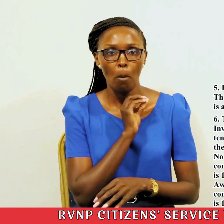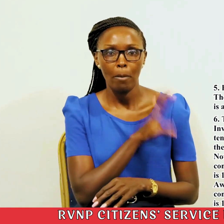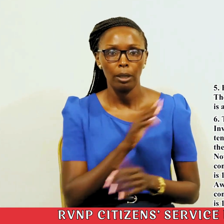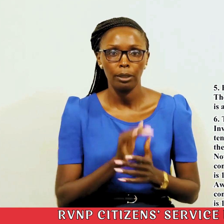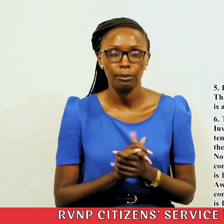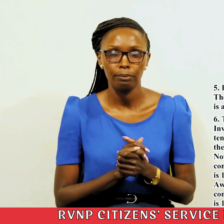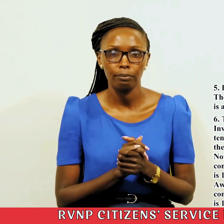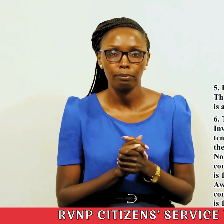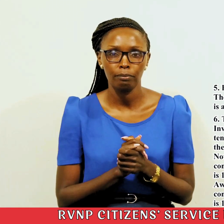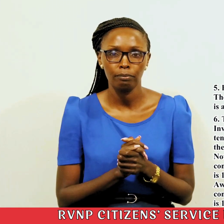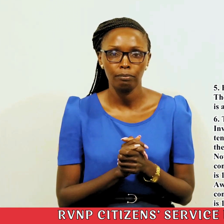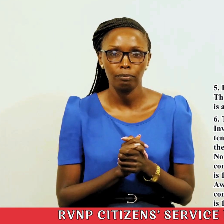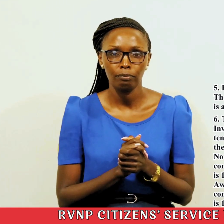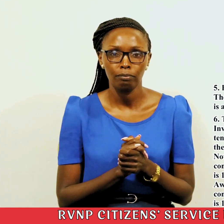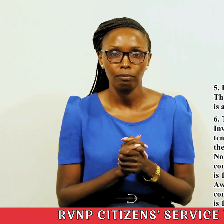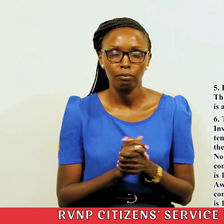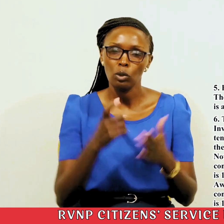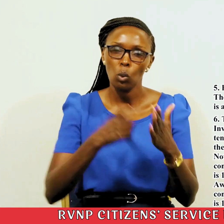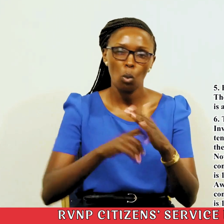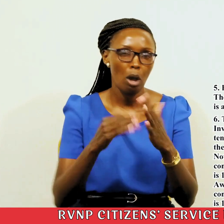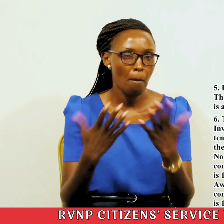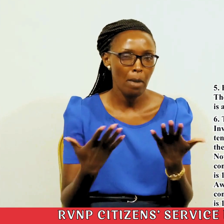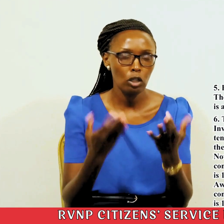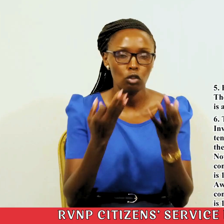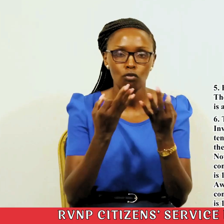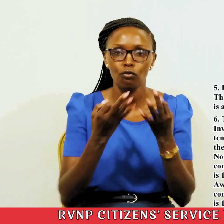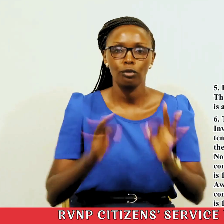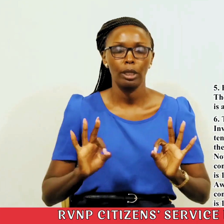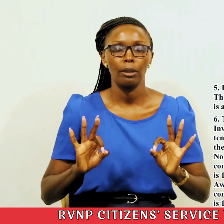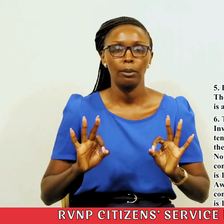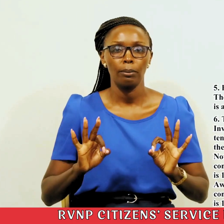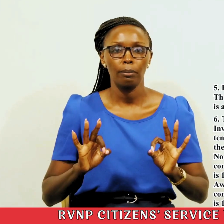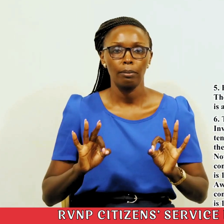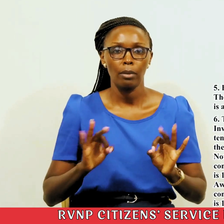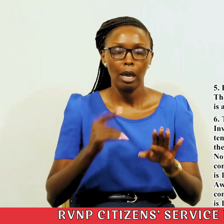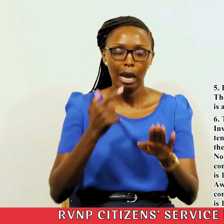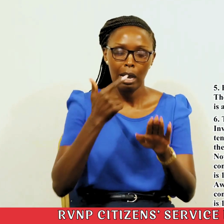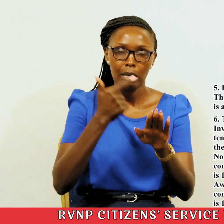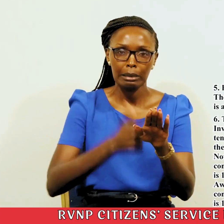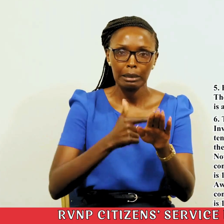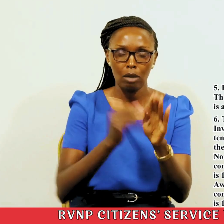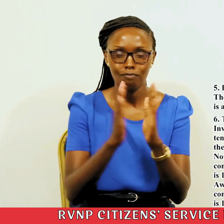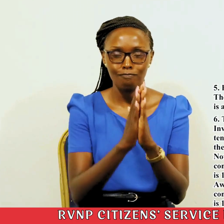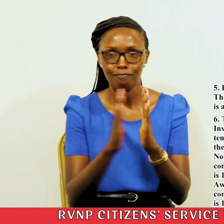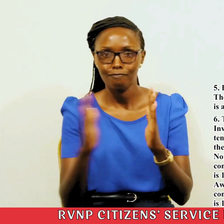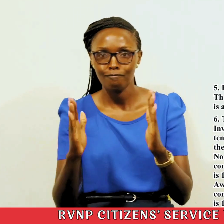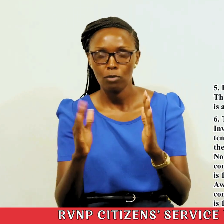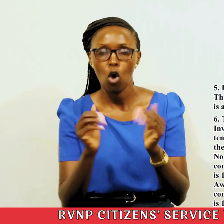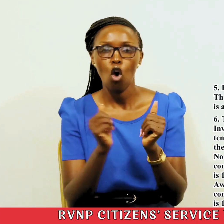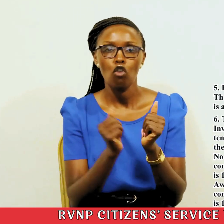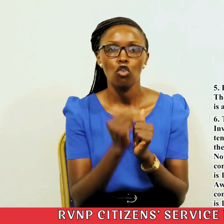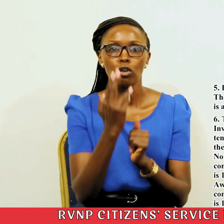This is a free service. The timeline is 14 days.